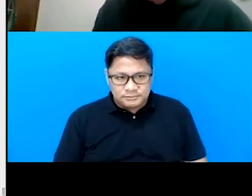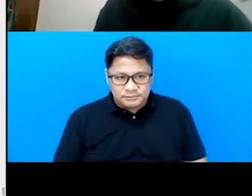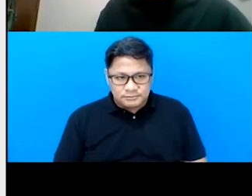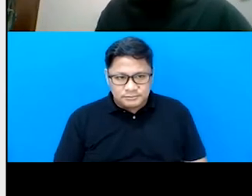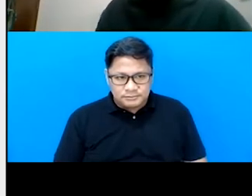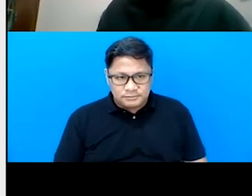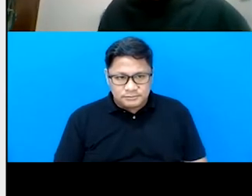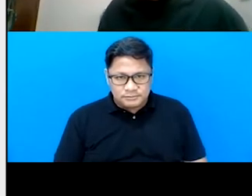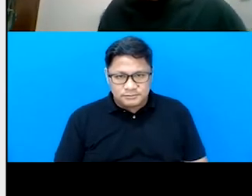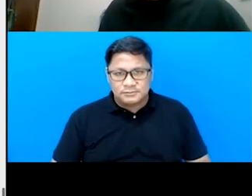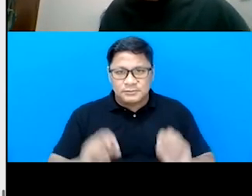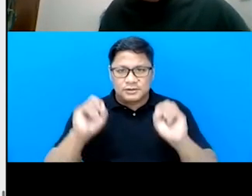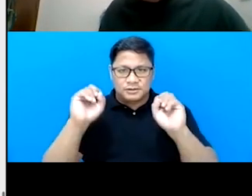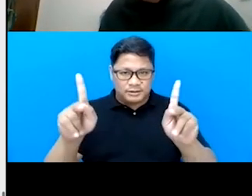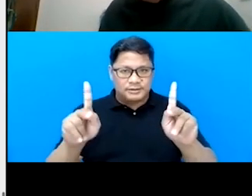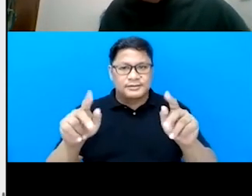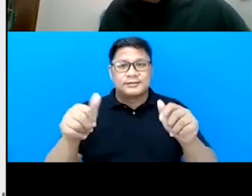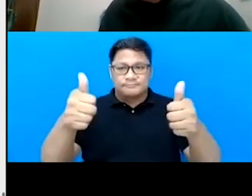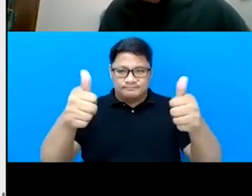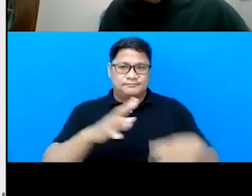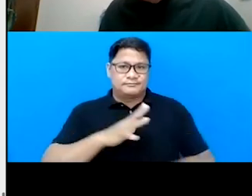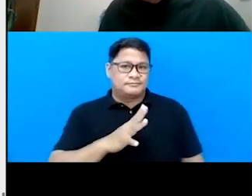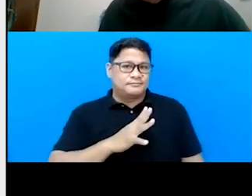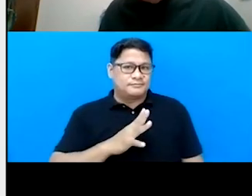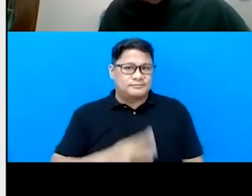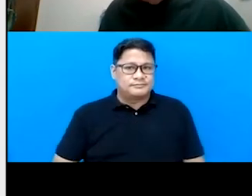All right. That's fine.